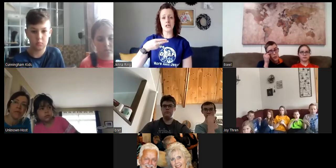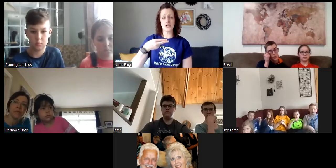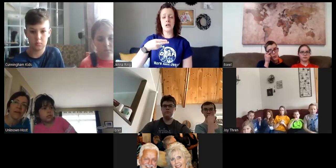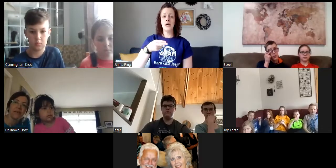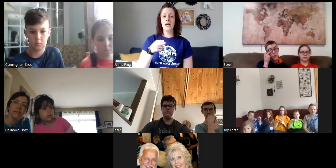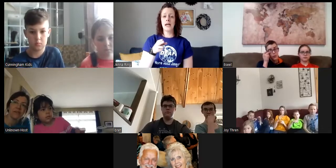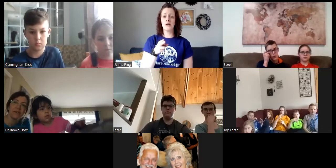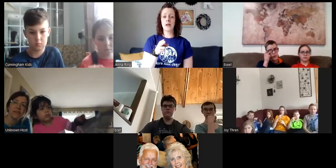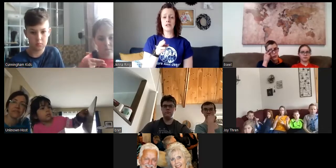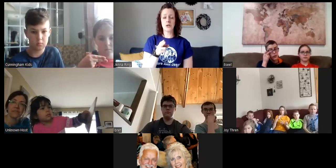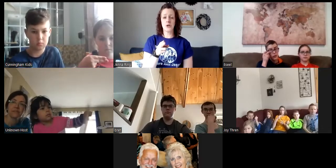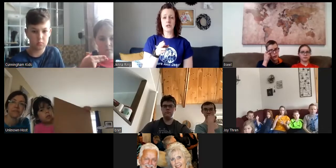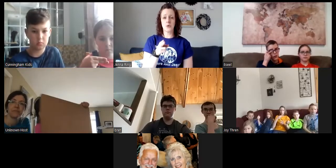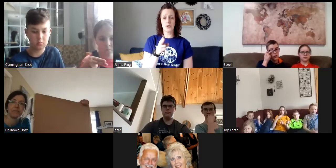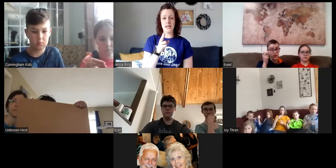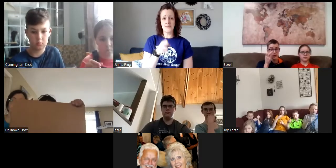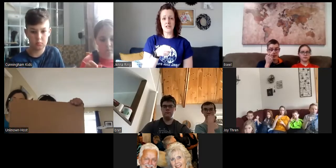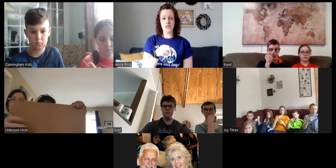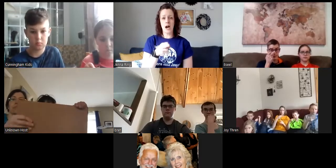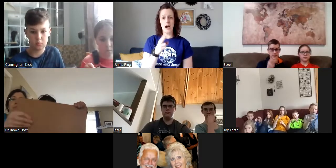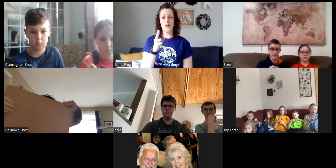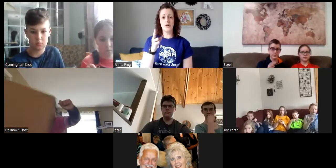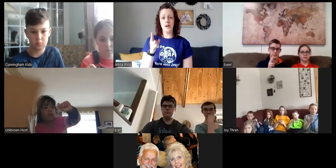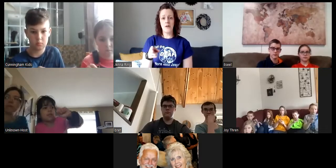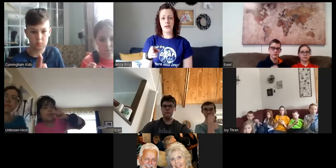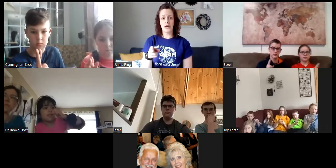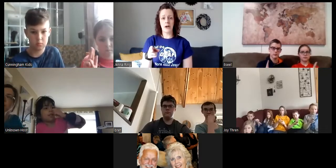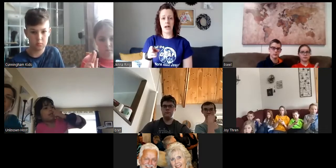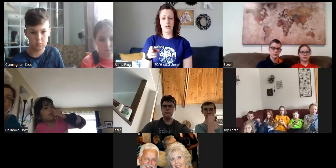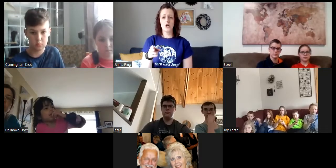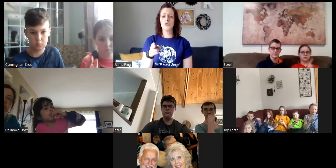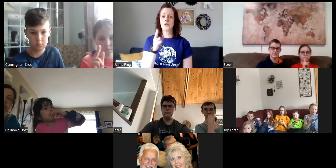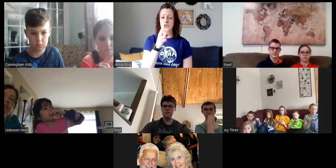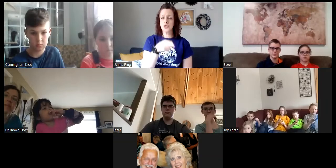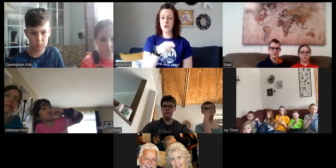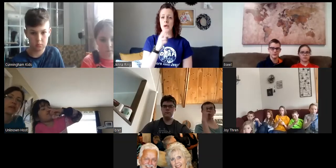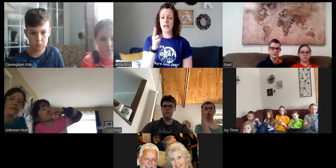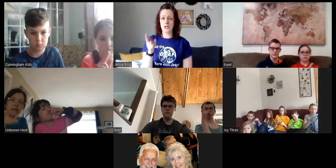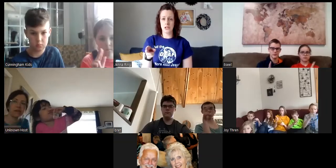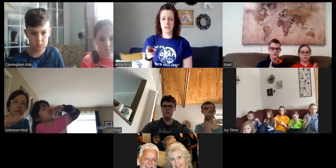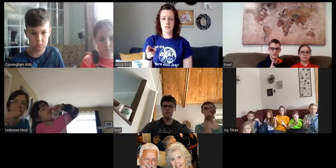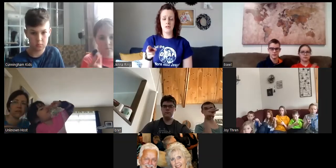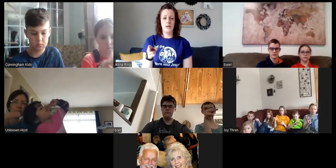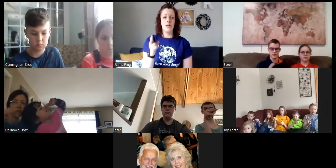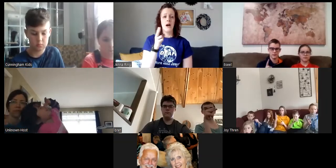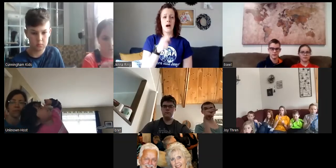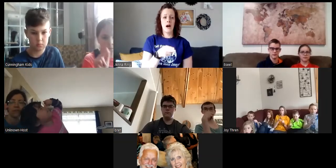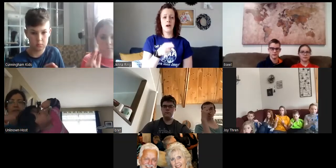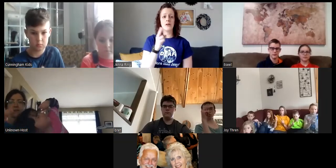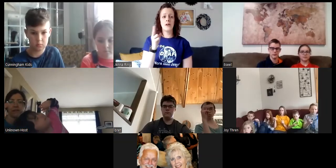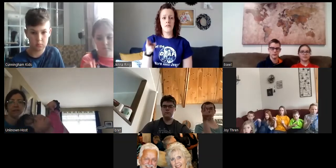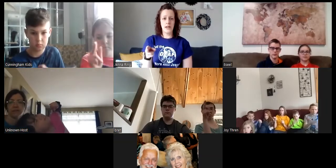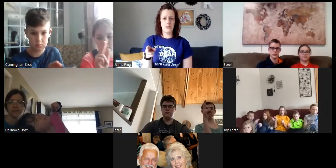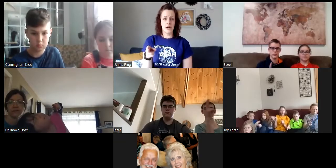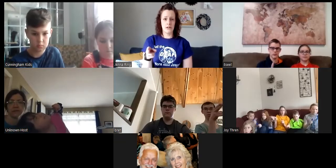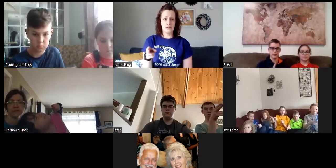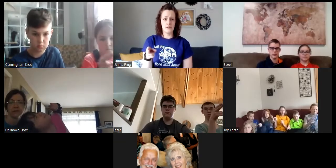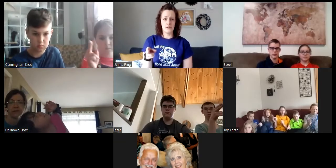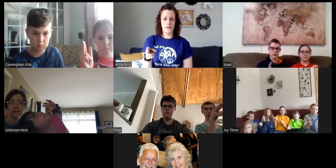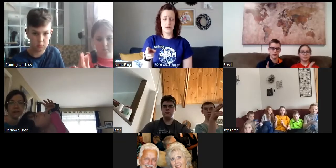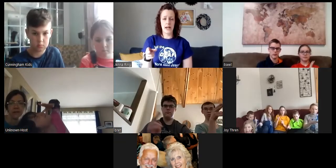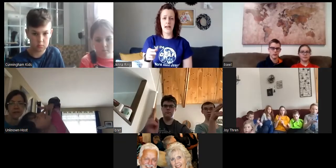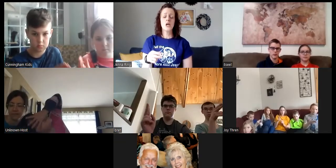an H, and you kind of turn it towards them. It's just hard of hearing. So it's 2 H's. hard of